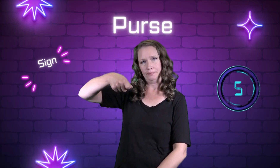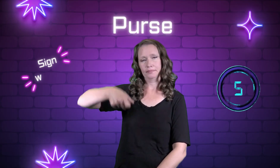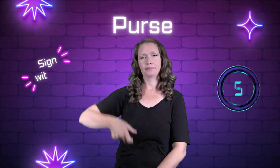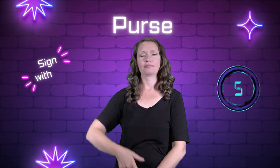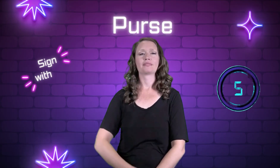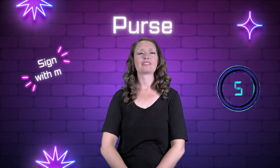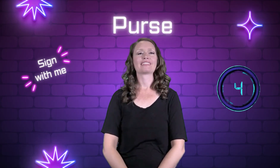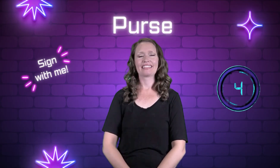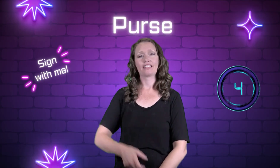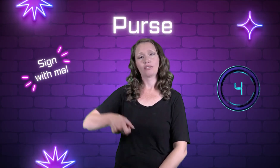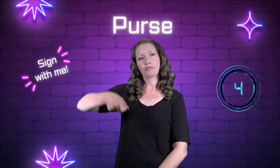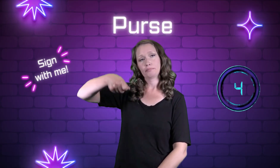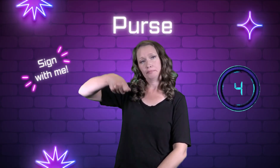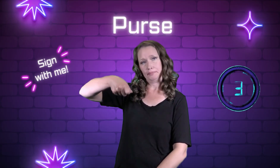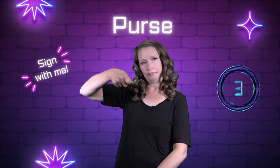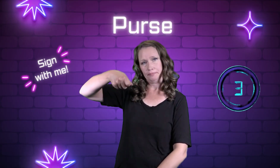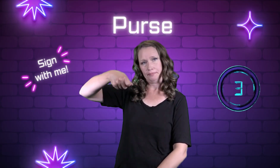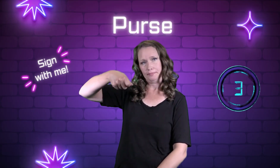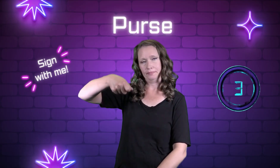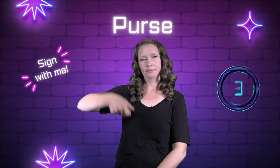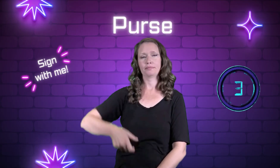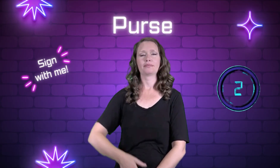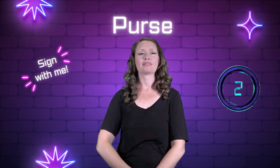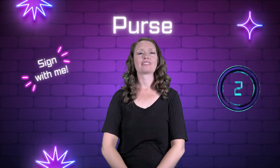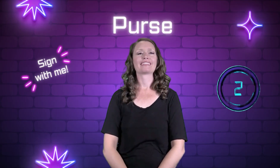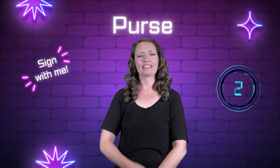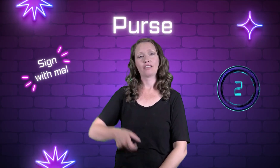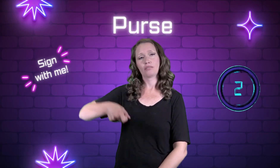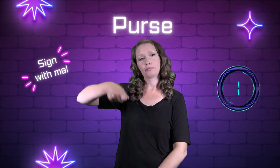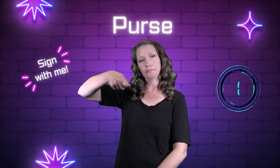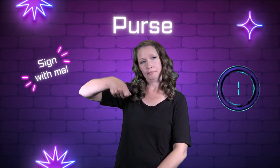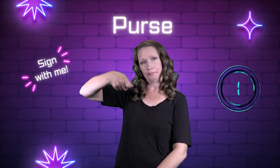Sign with me, sign, purse.